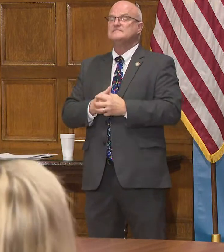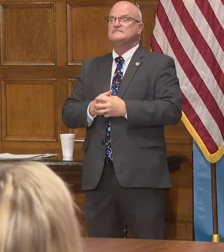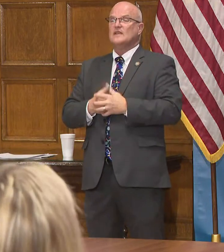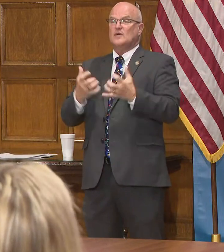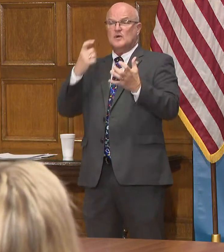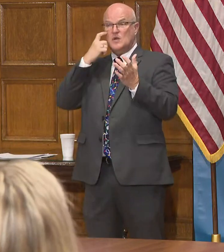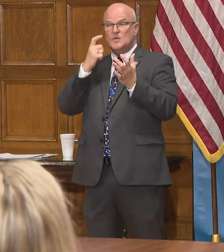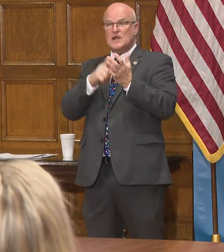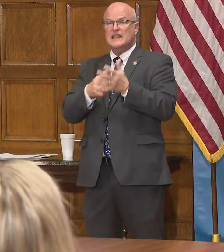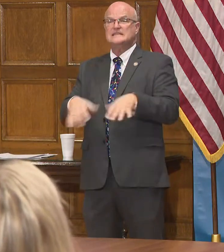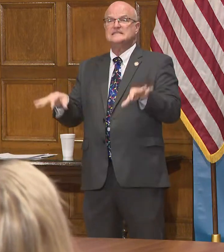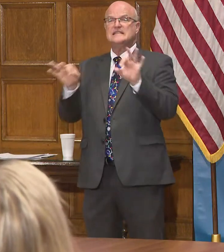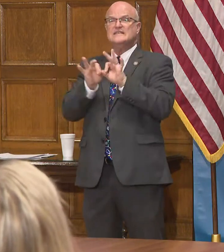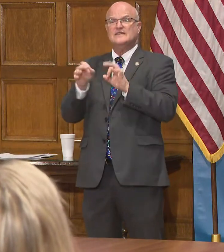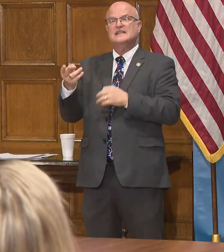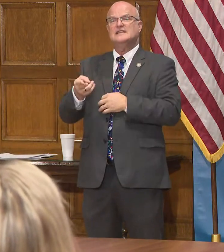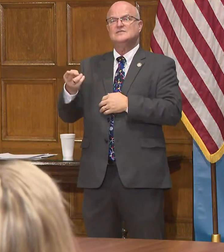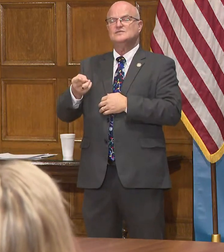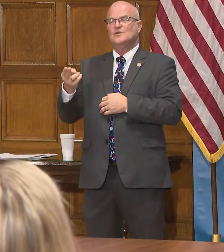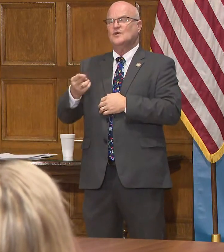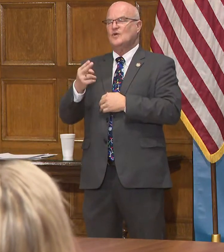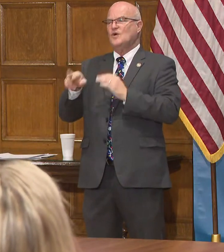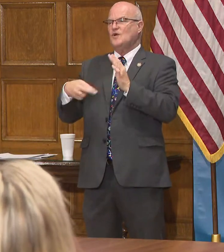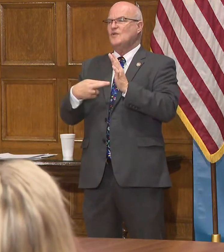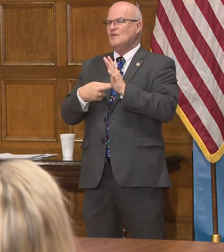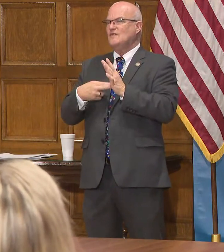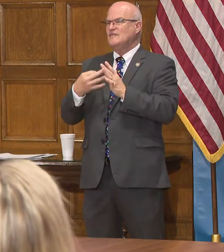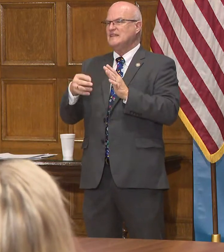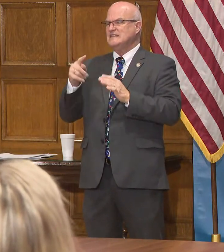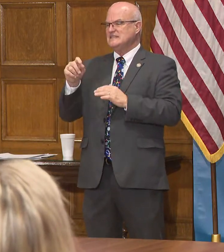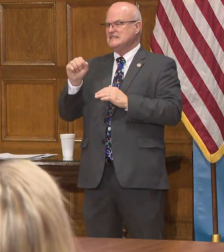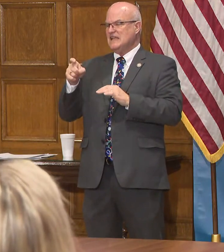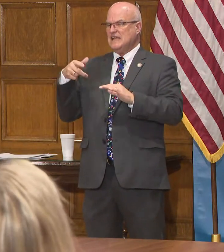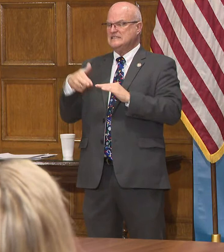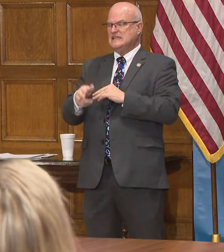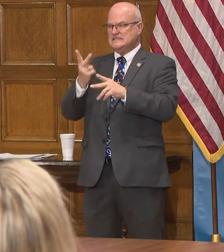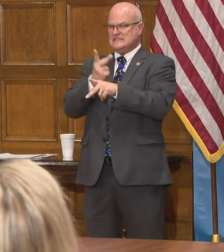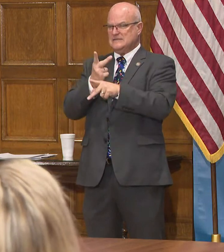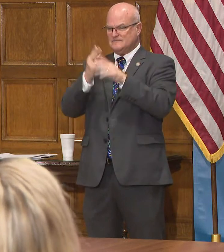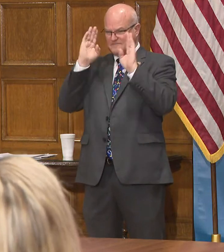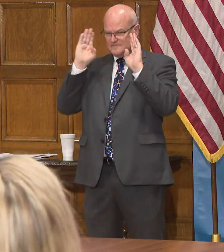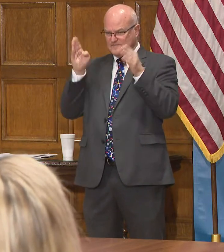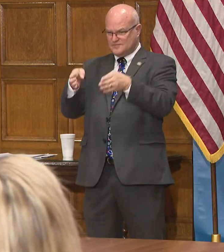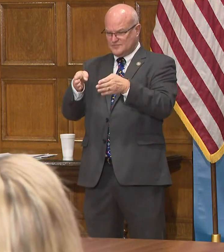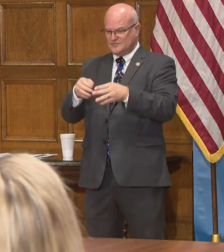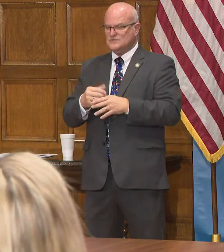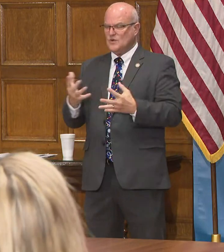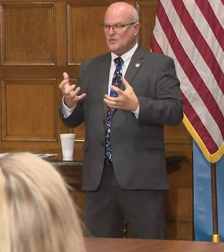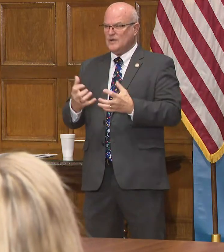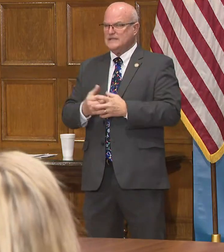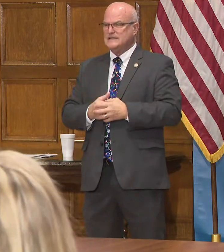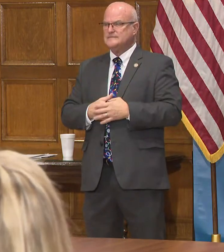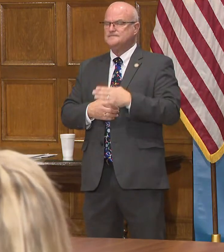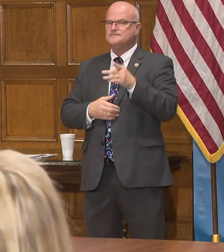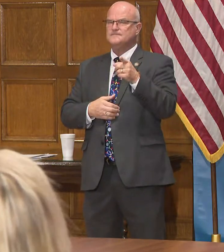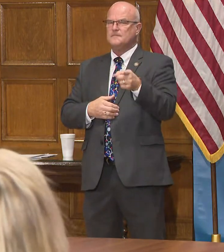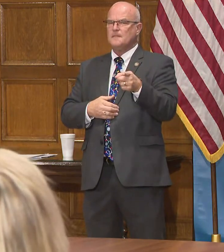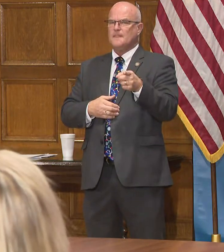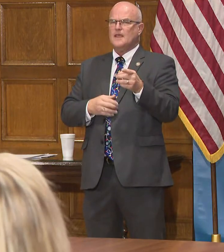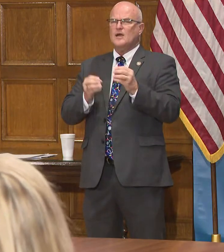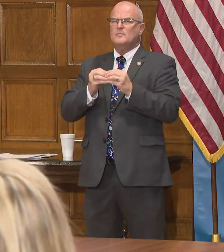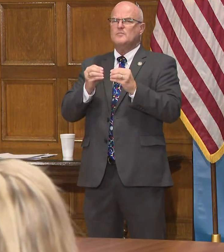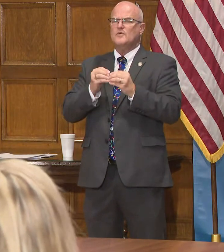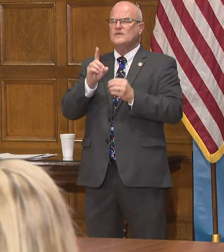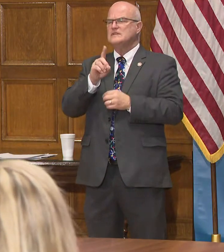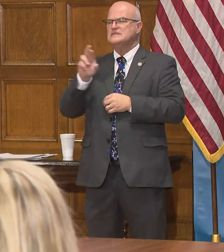recognize the significant and historic role of these tax cuts and keep the focus on that. This might be more for Dr. Romero, but what